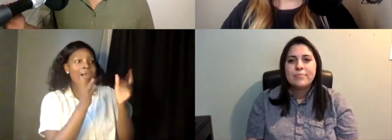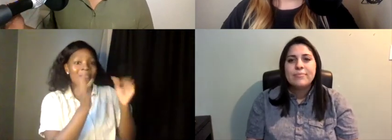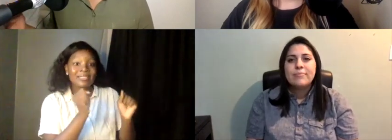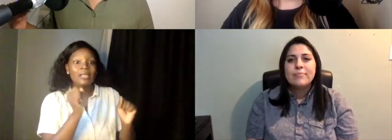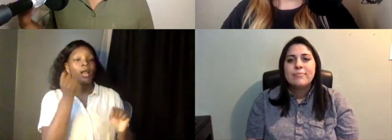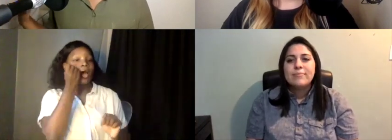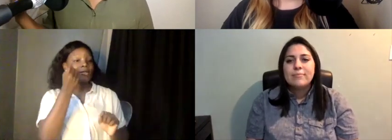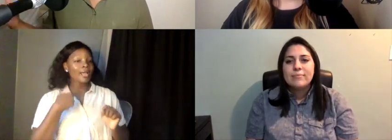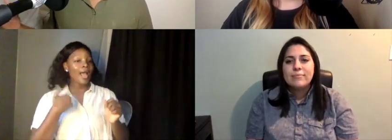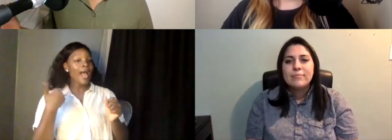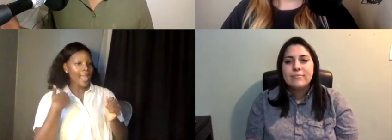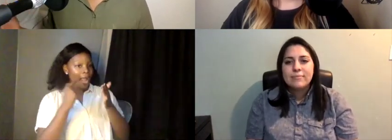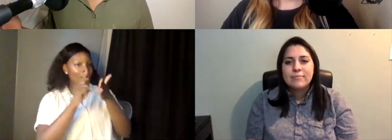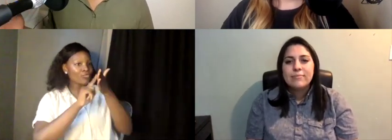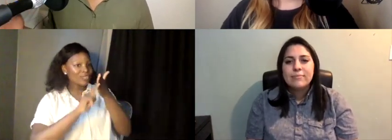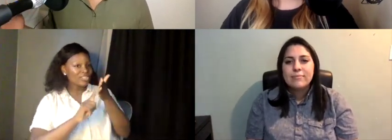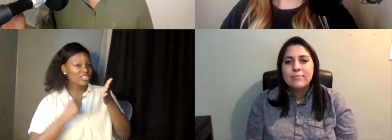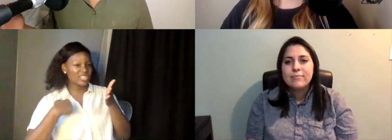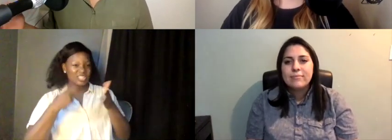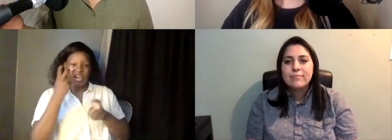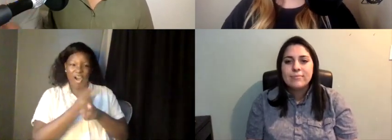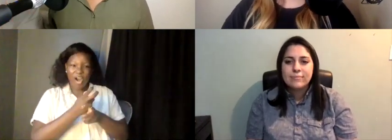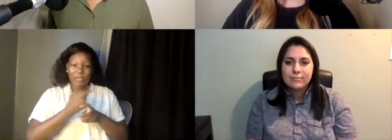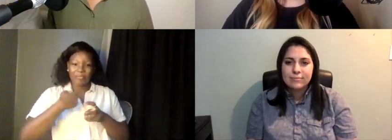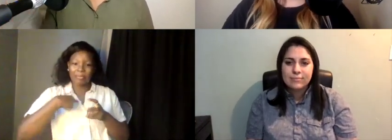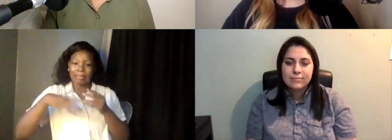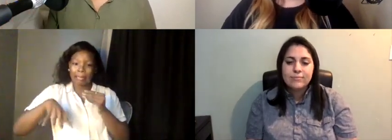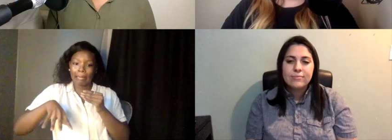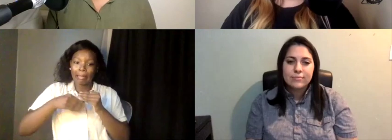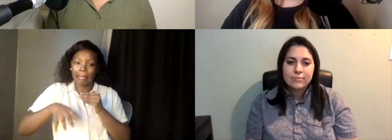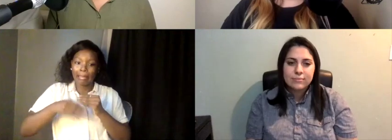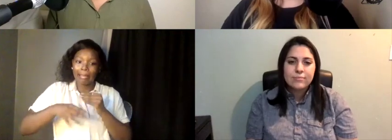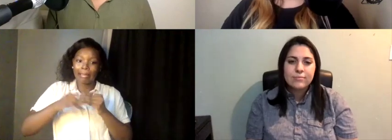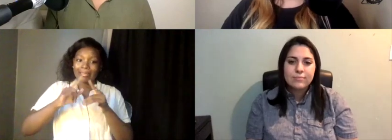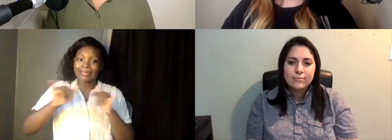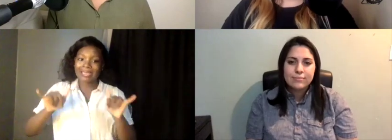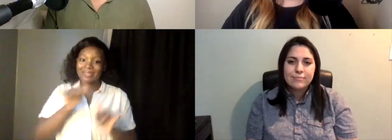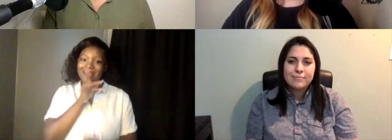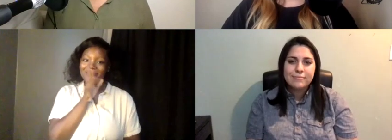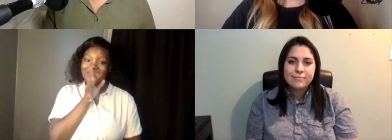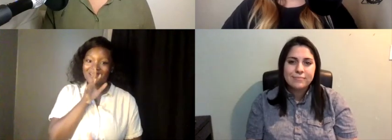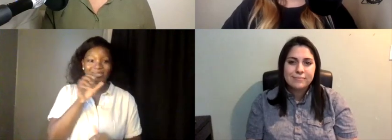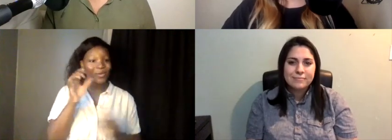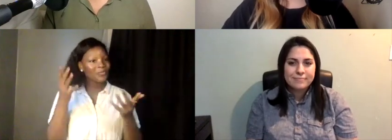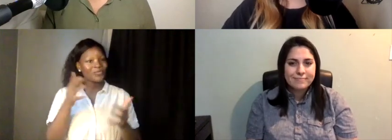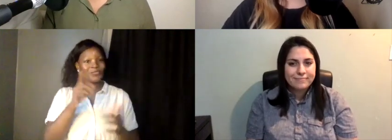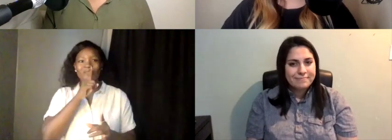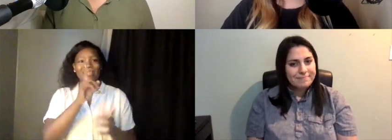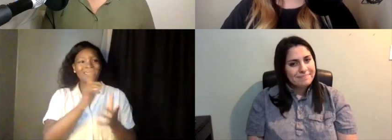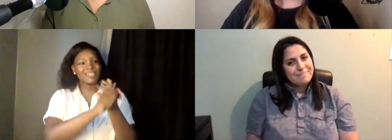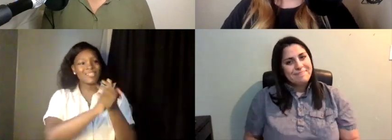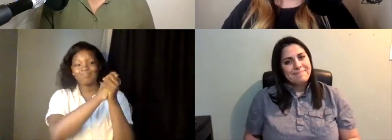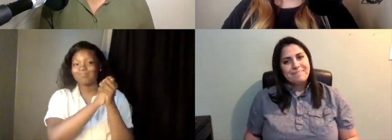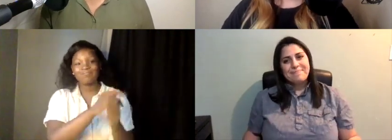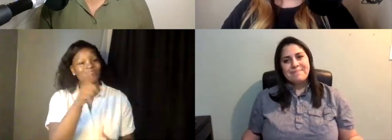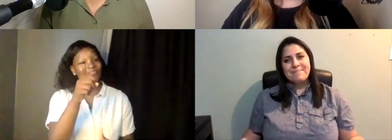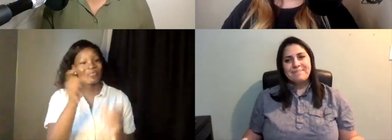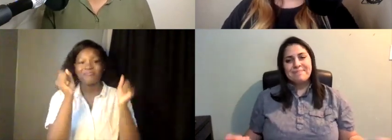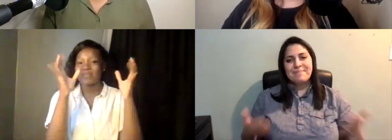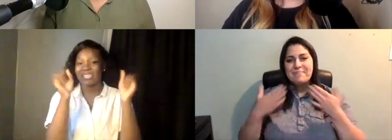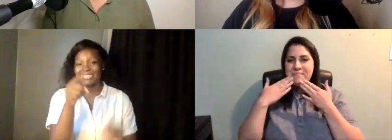to work it in like effortlessly. So kudos to you. Very good job. Thank because you. Done very well.